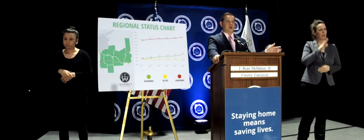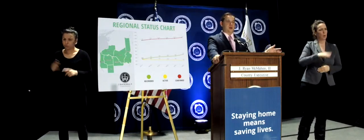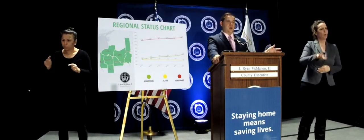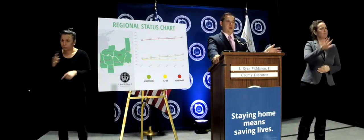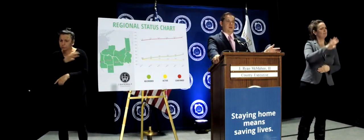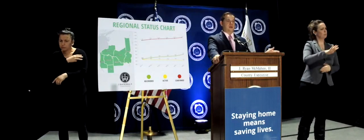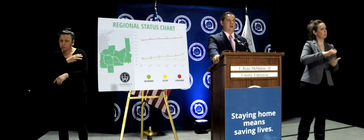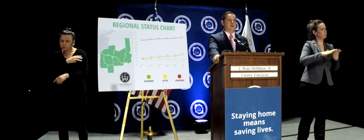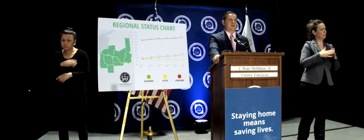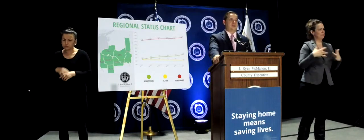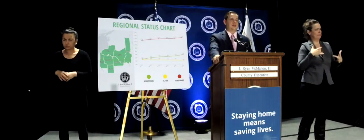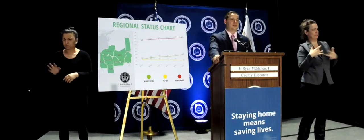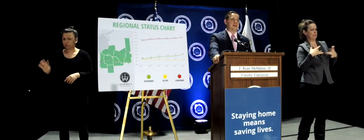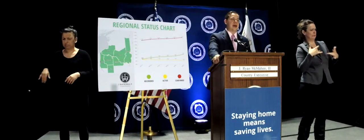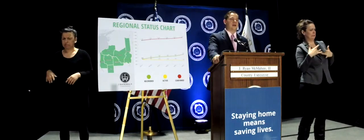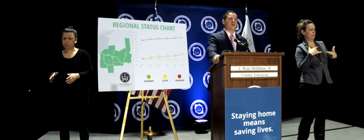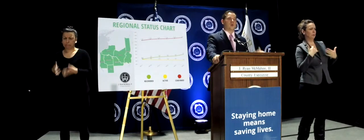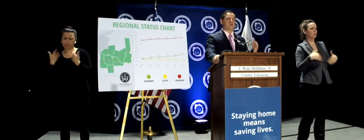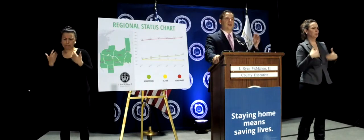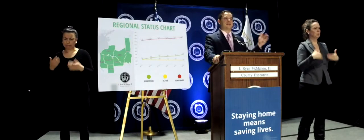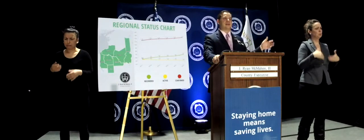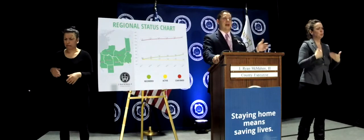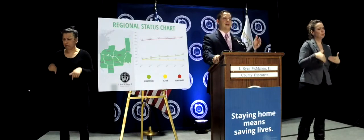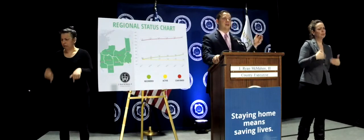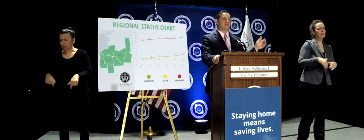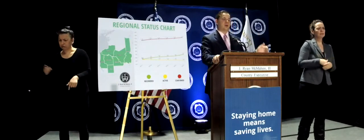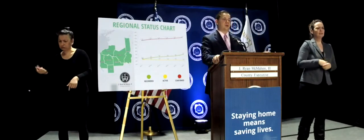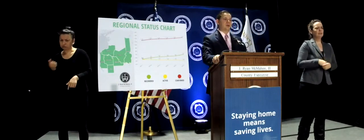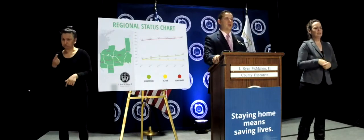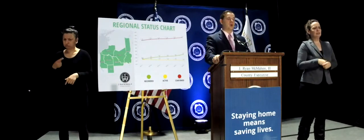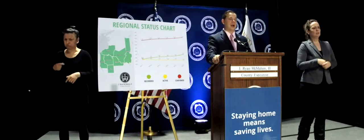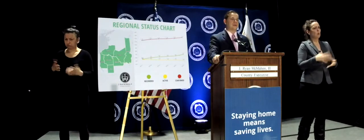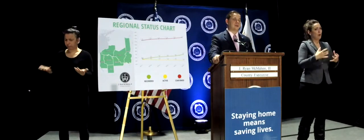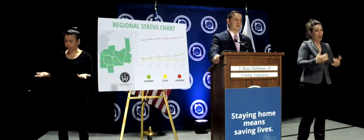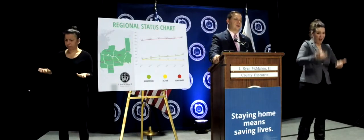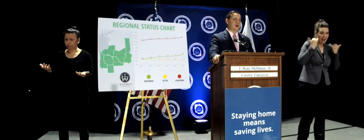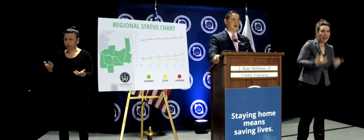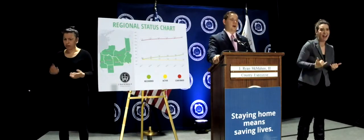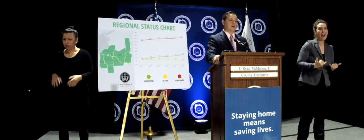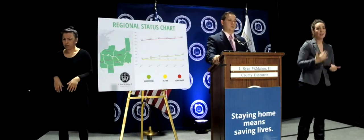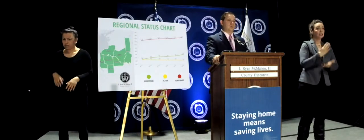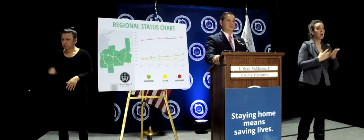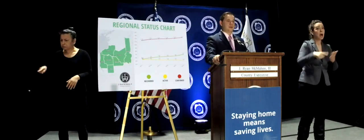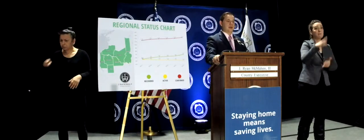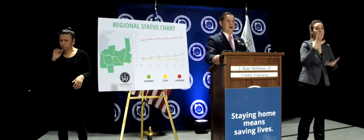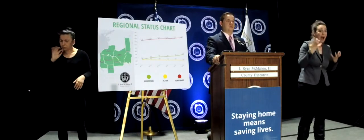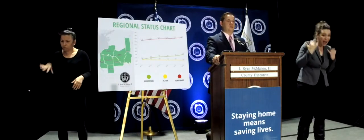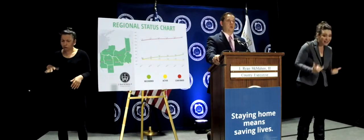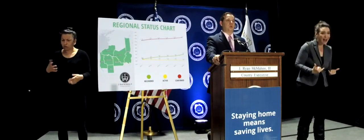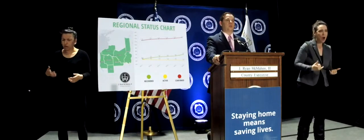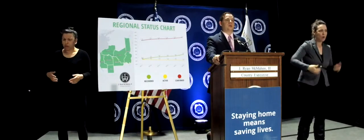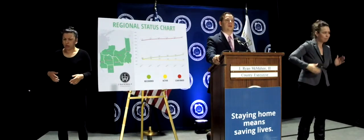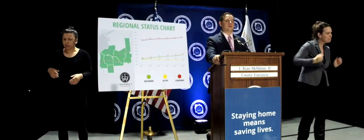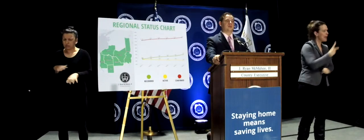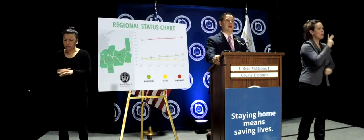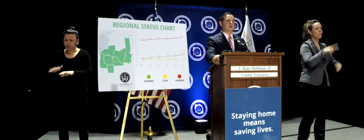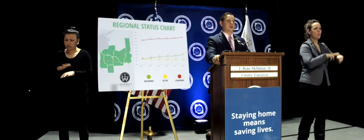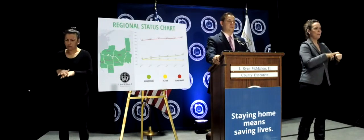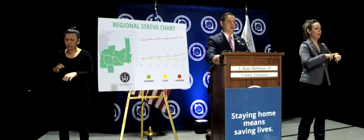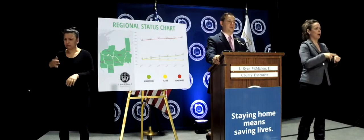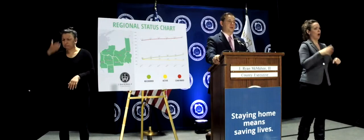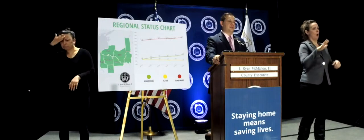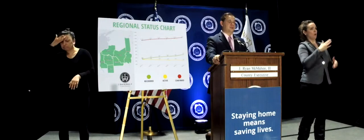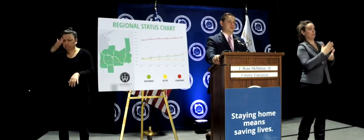should have restarted already. The data, the worst case data, has been incorrect. We didn't have these horrible peaks